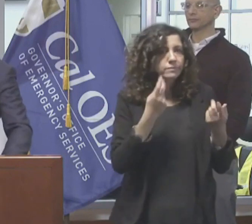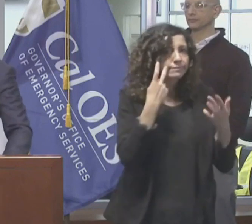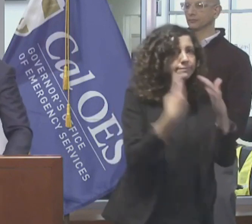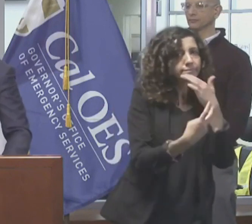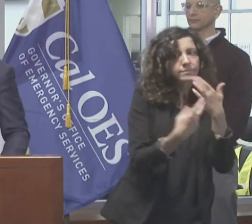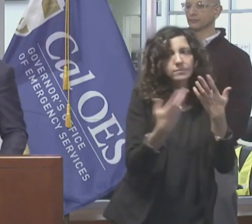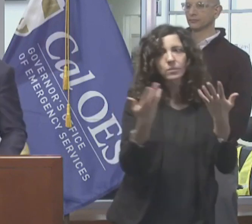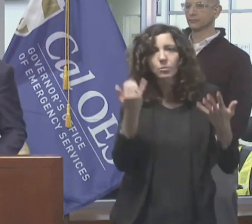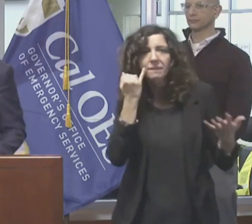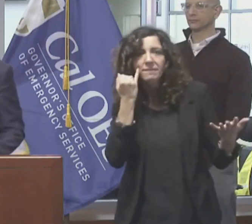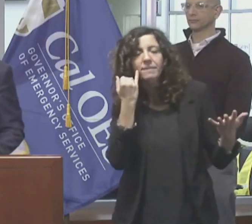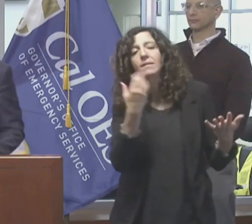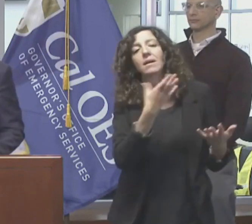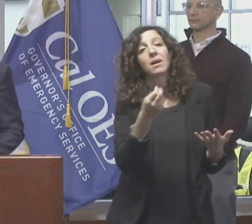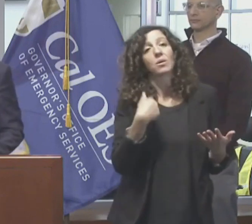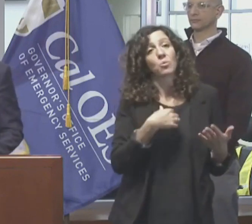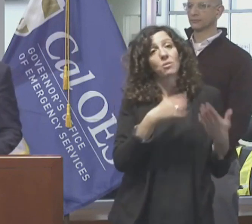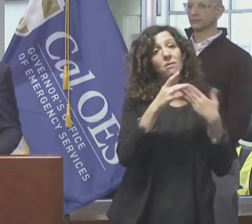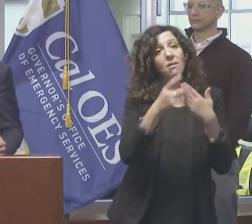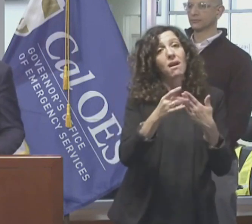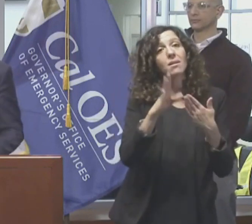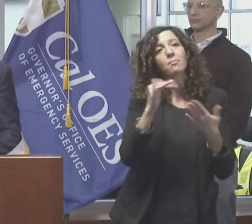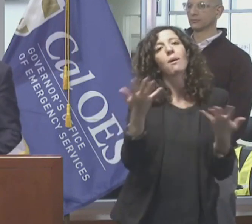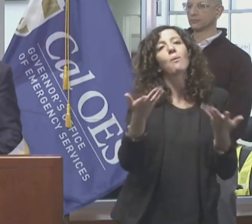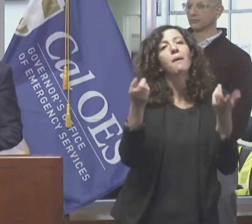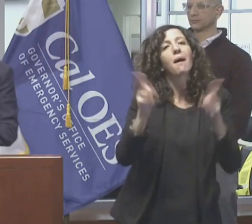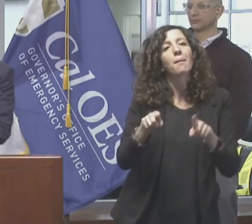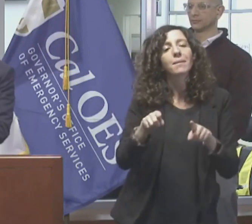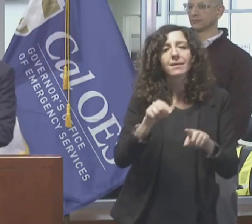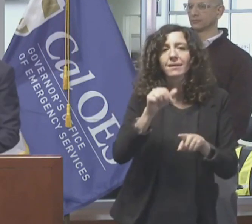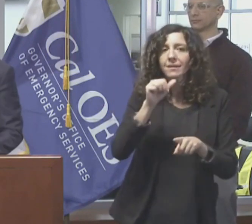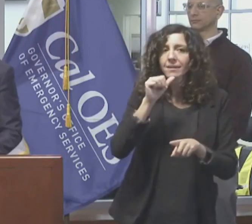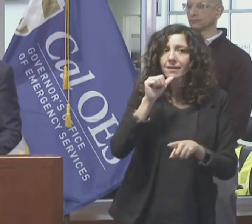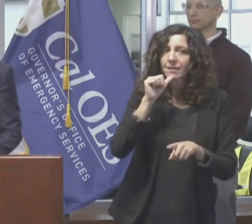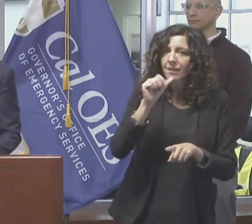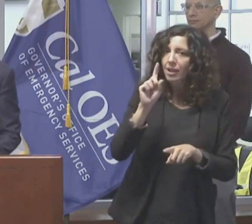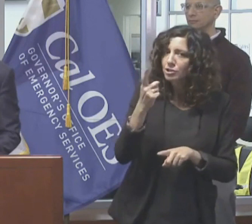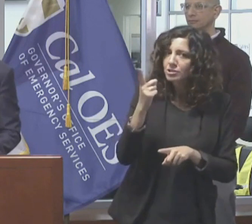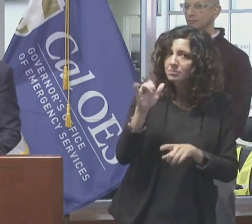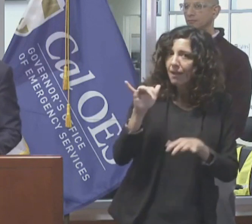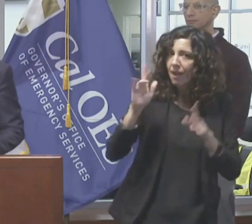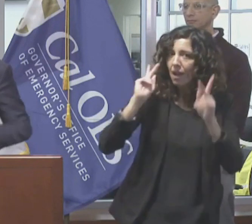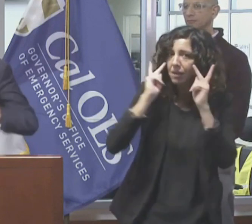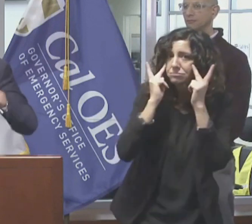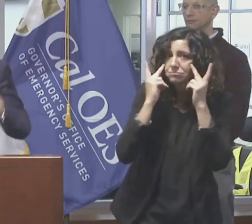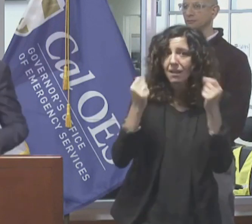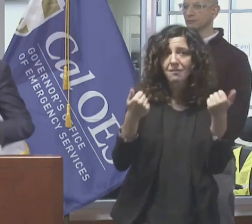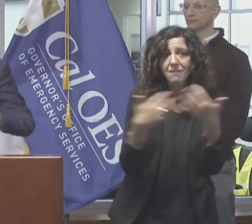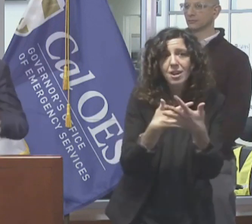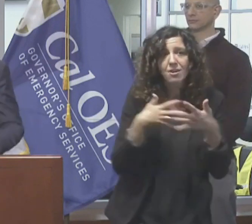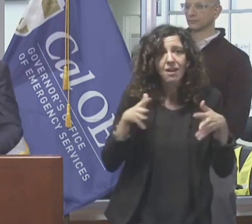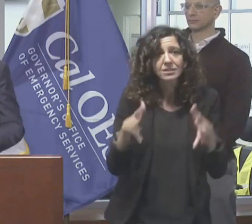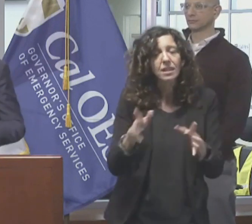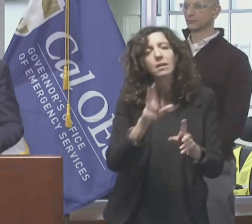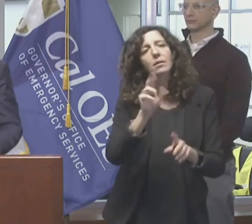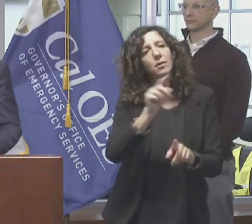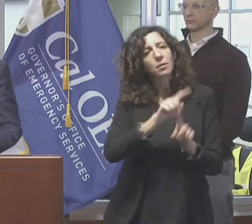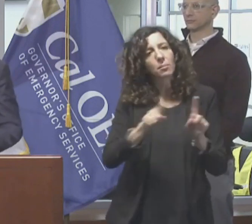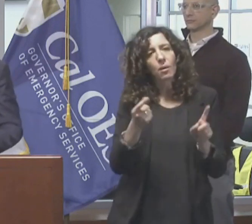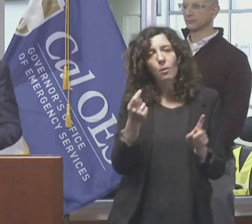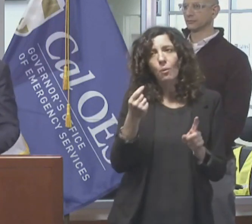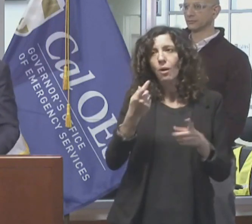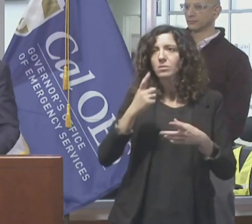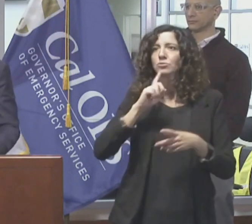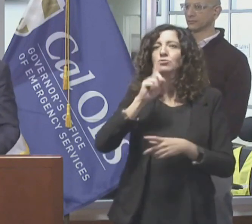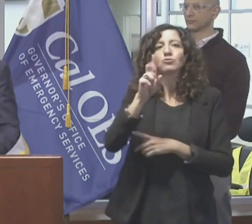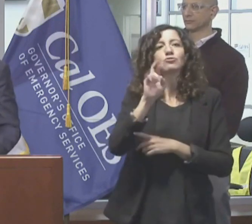deeply by what's happening, not just by anxiety, not just by fear, but a very pragmatic response